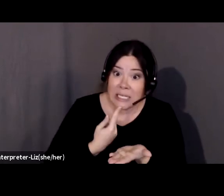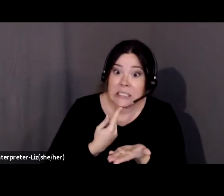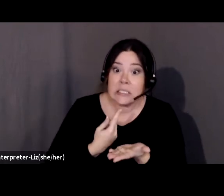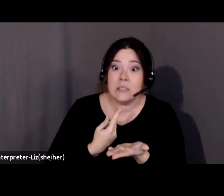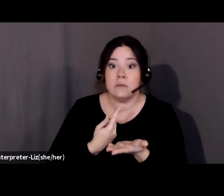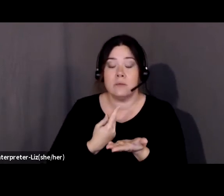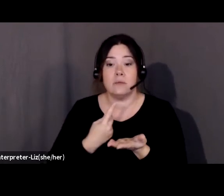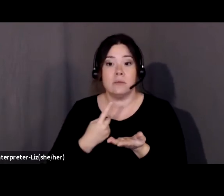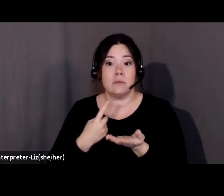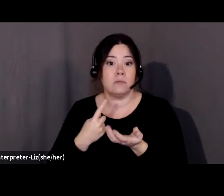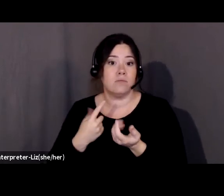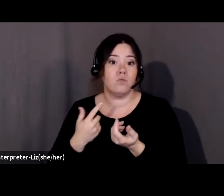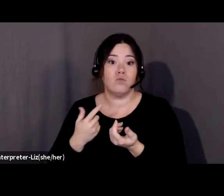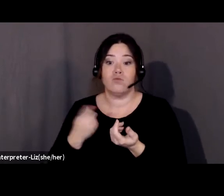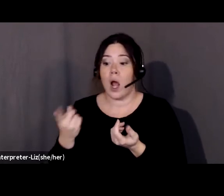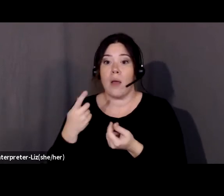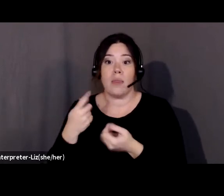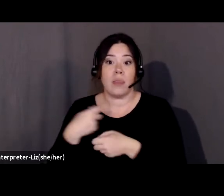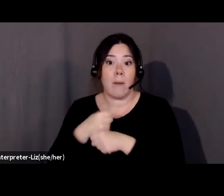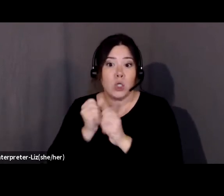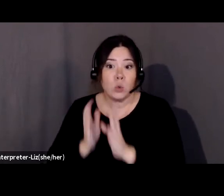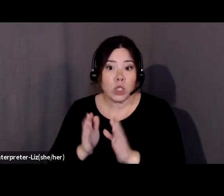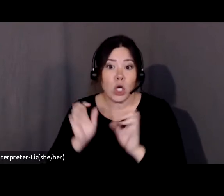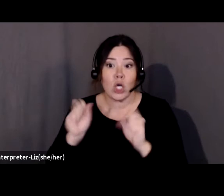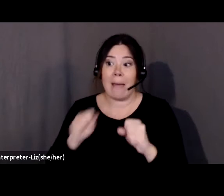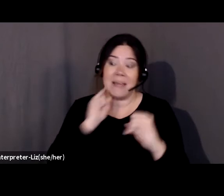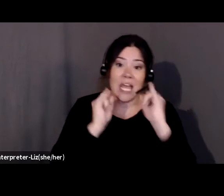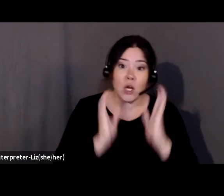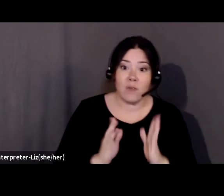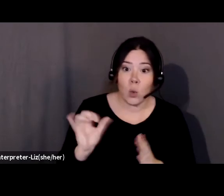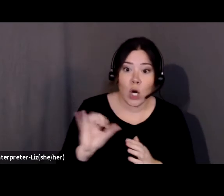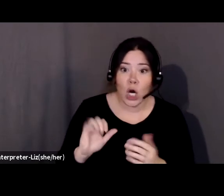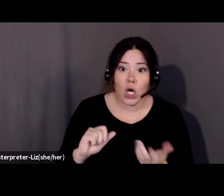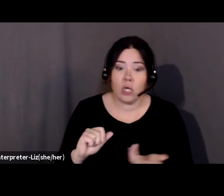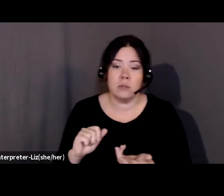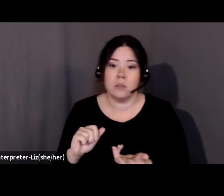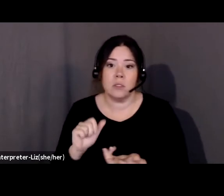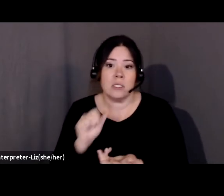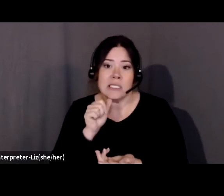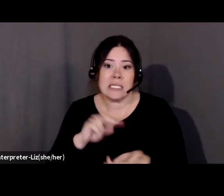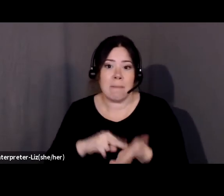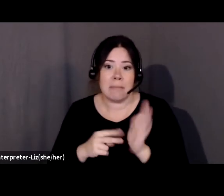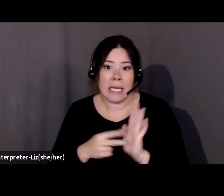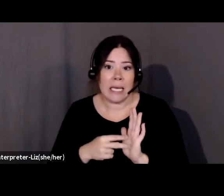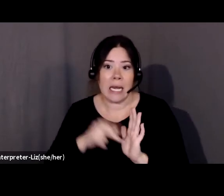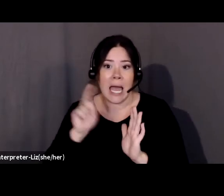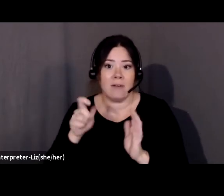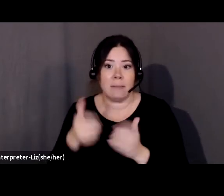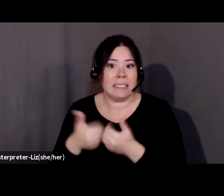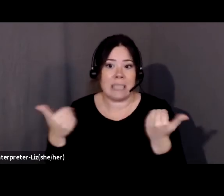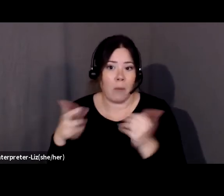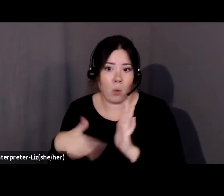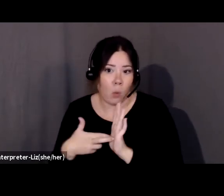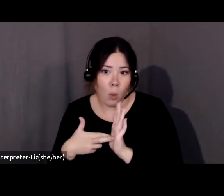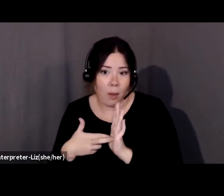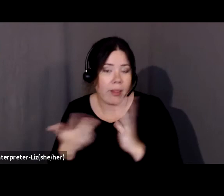This could, the producer can also be the interviewer. Again, this isn't necessarily something that it needs to be a separate role.